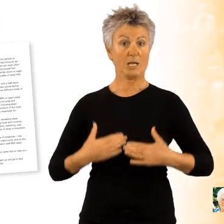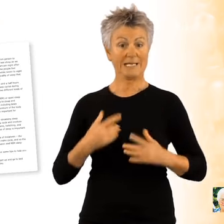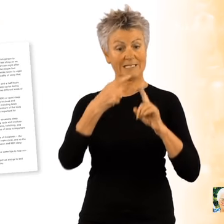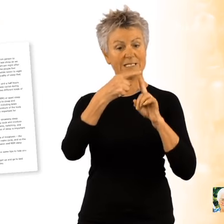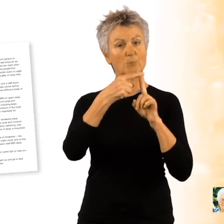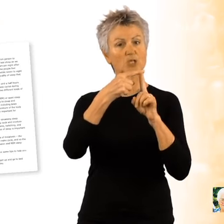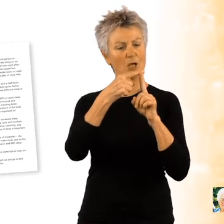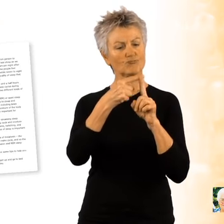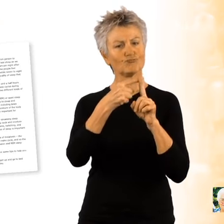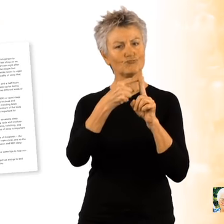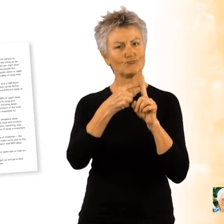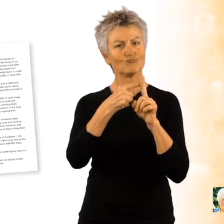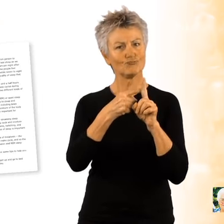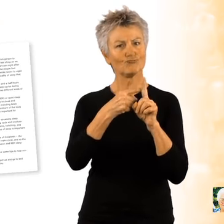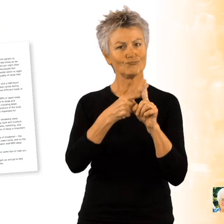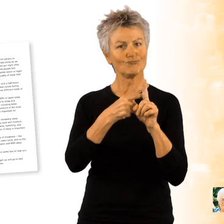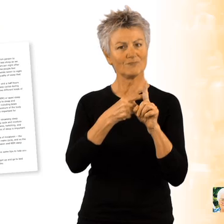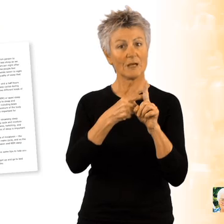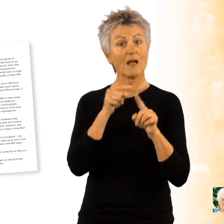The temperature of the body also drops.